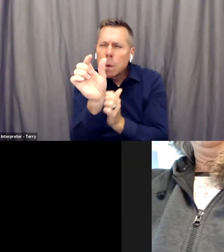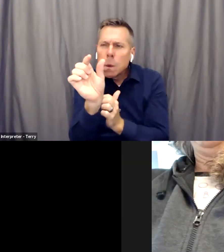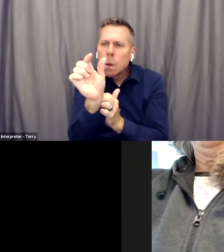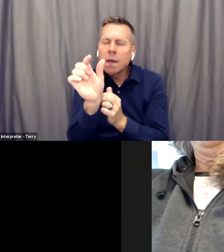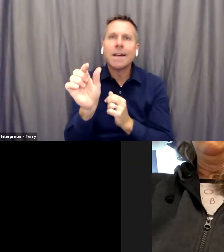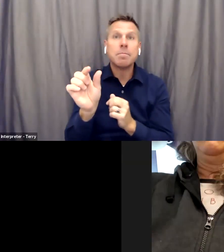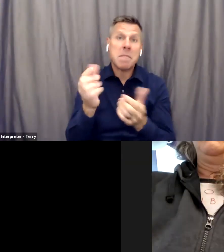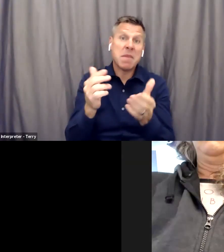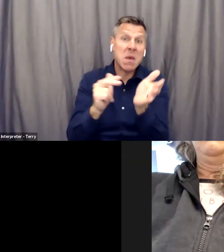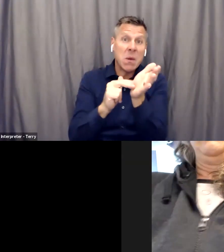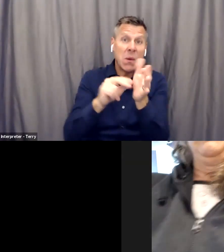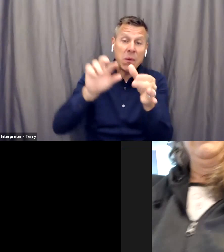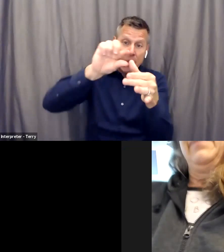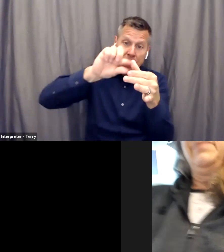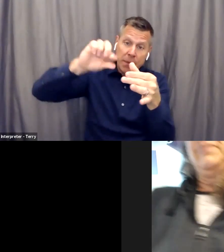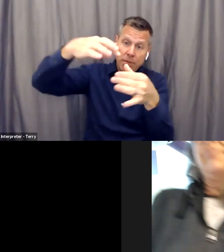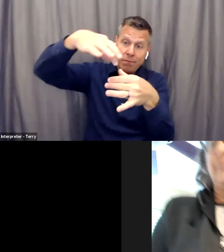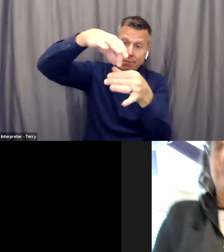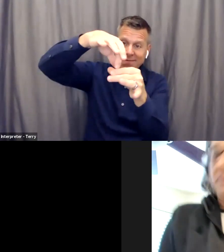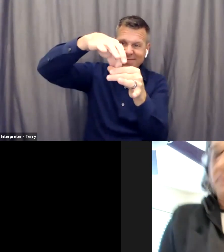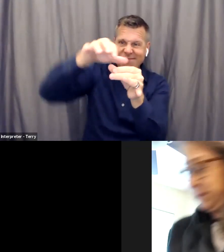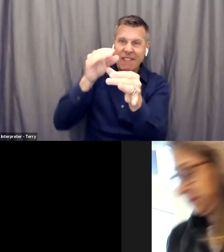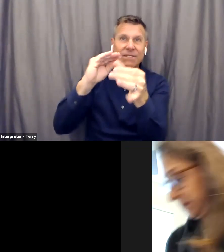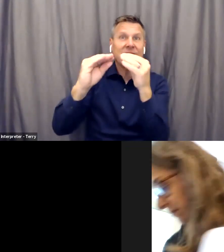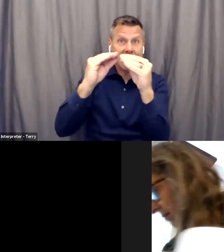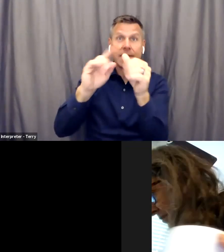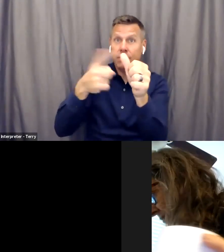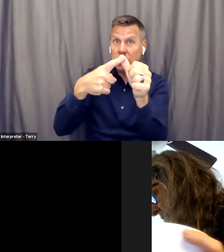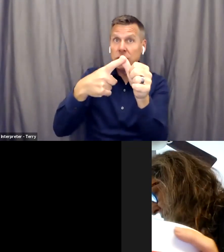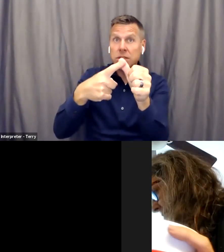the pot. Okay.